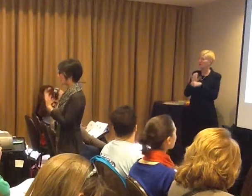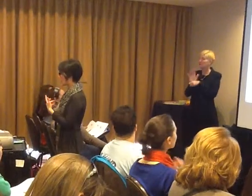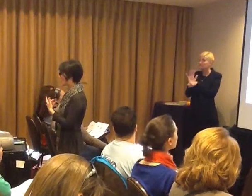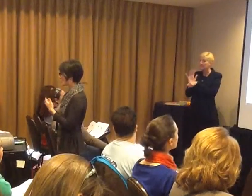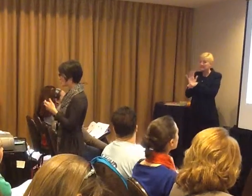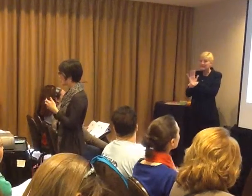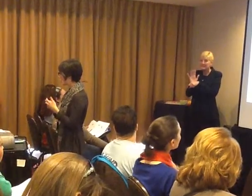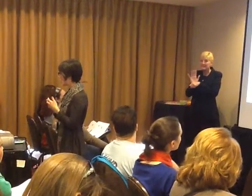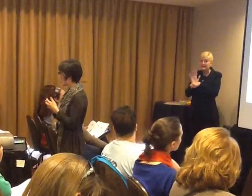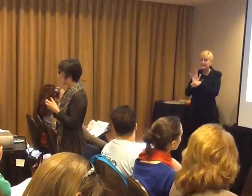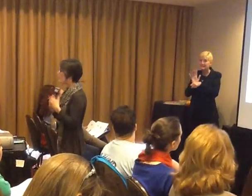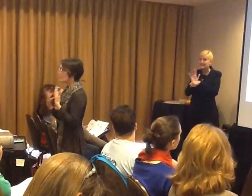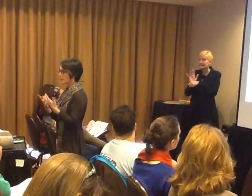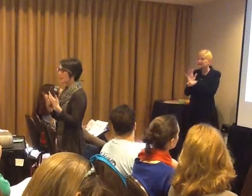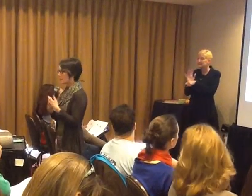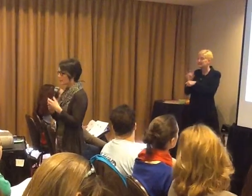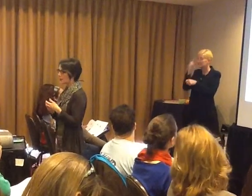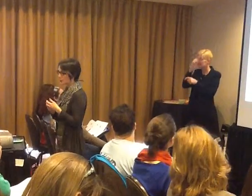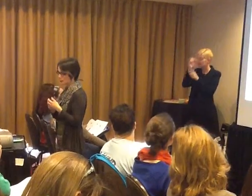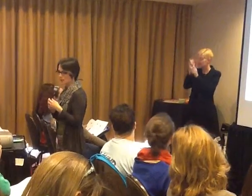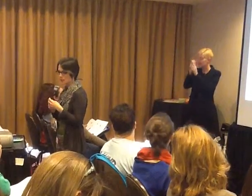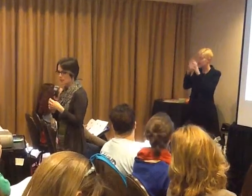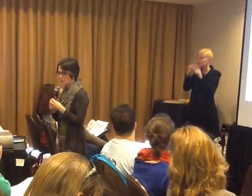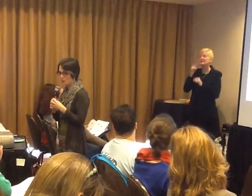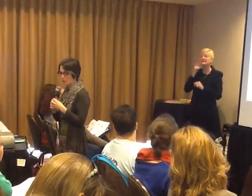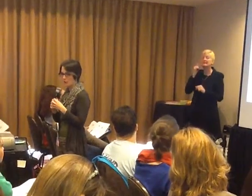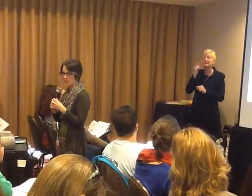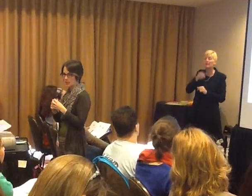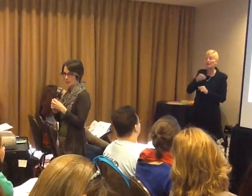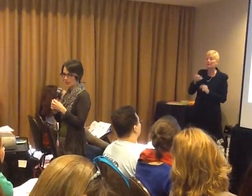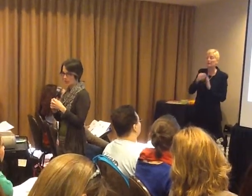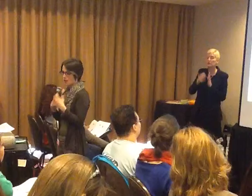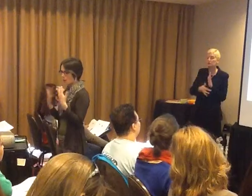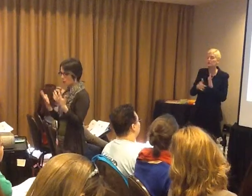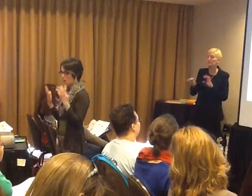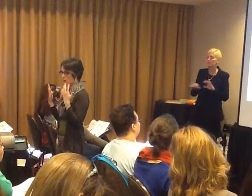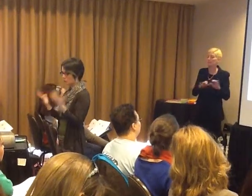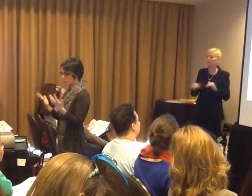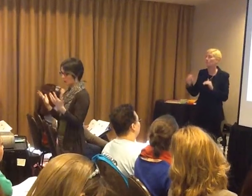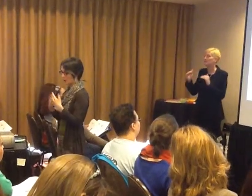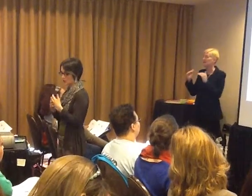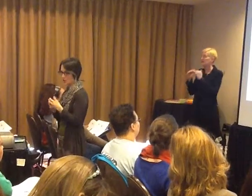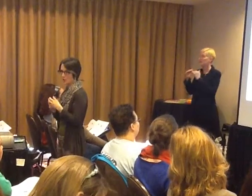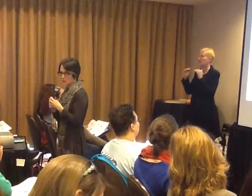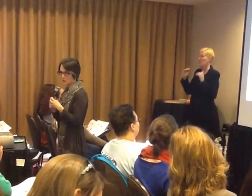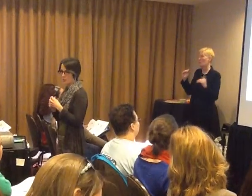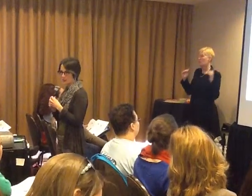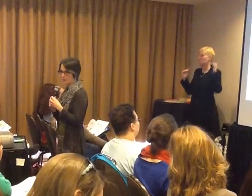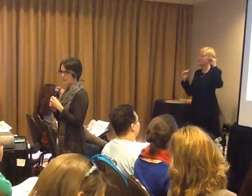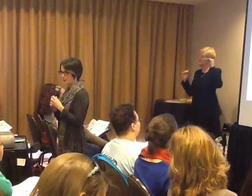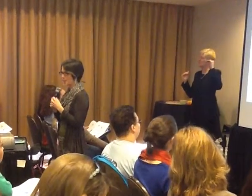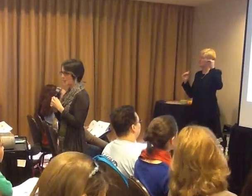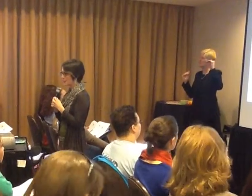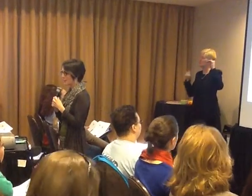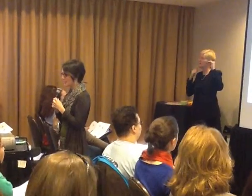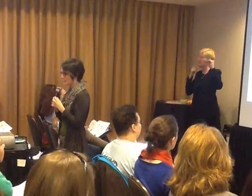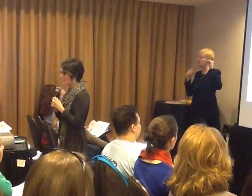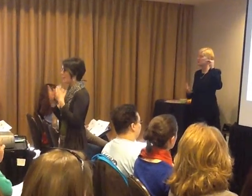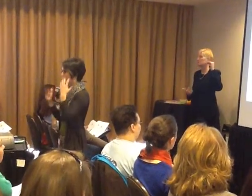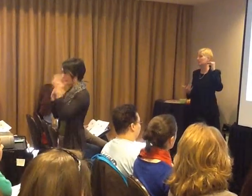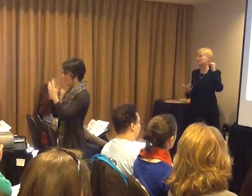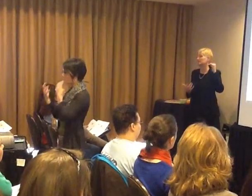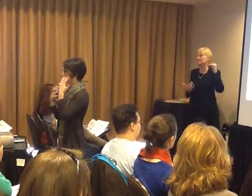making those pictures in our head. Deaf and hard of hearing students can perform equally or superior to hearing students in this kind of